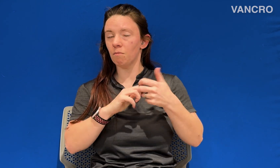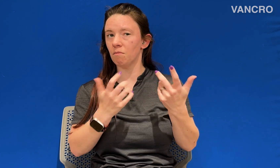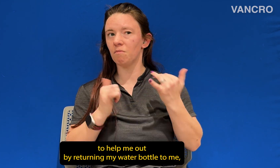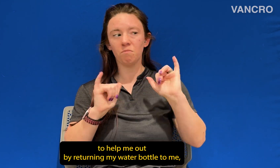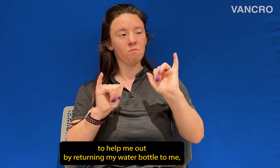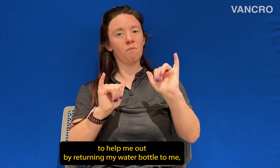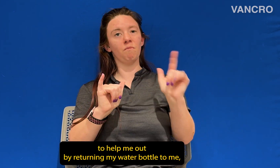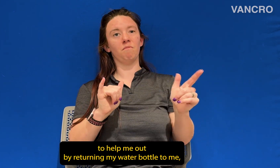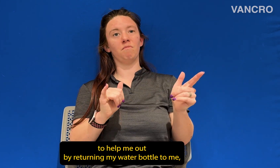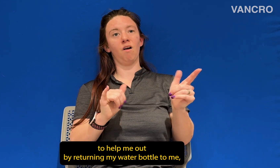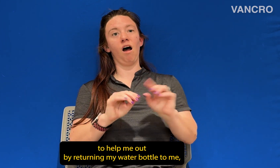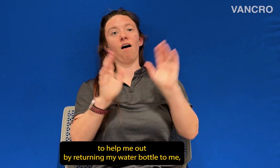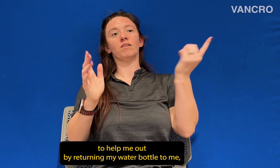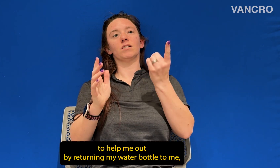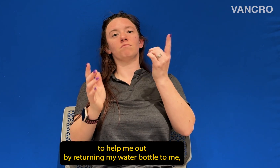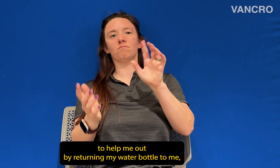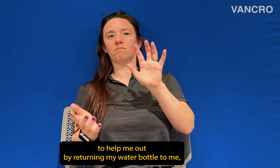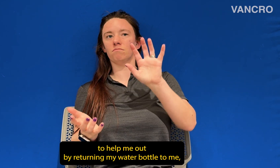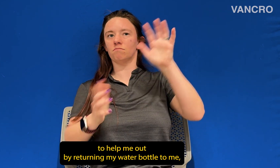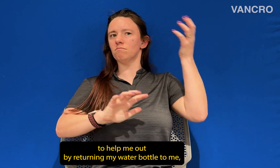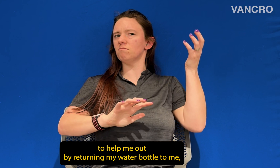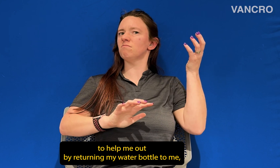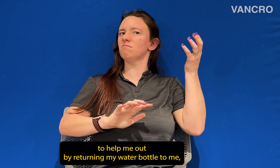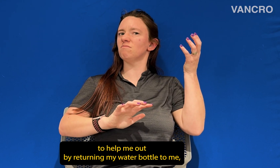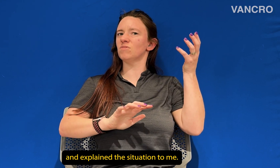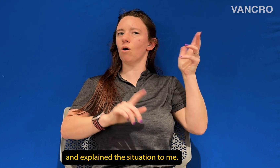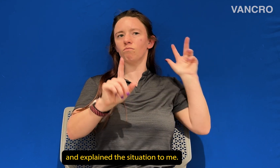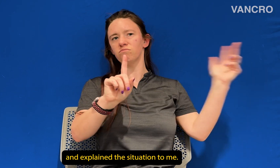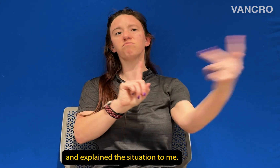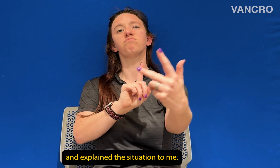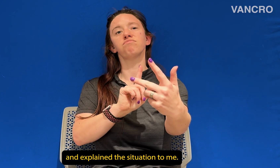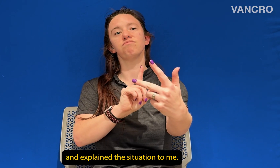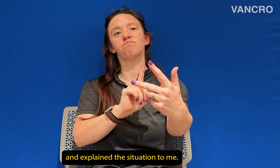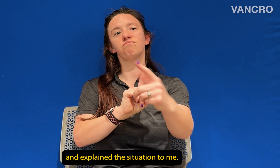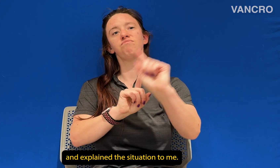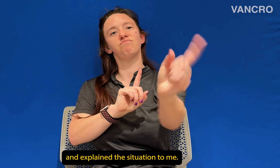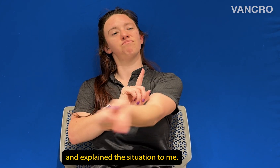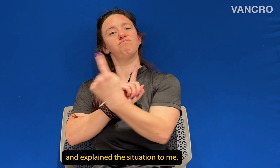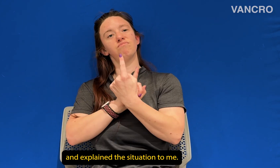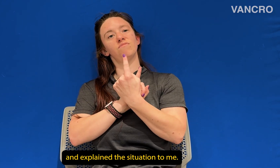to help me out by returning my water bottle to me and explained the situation to me.